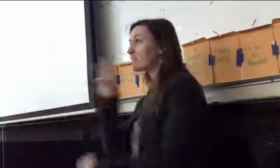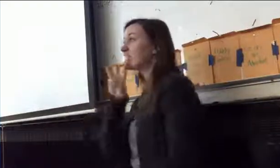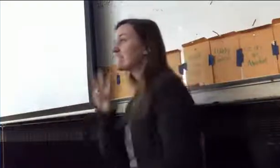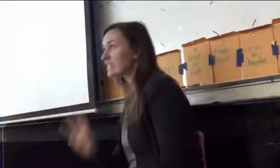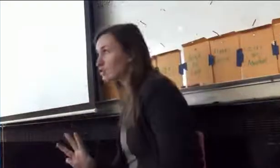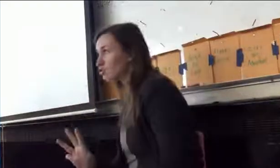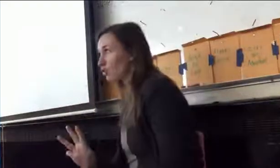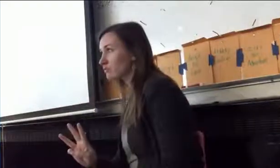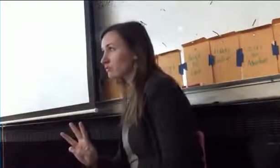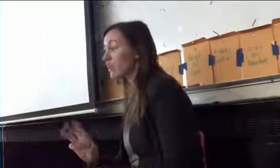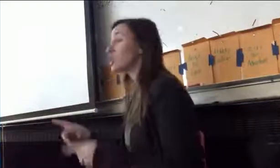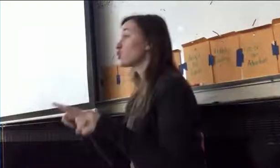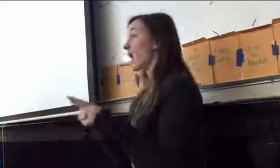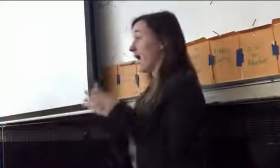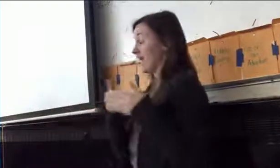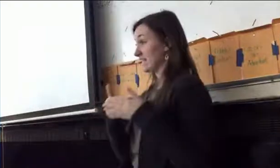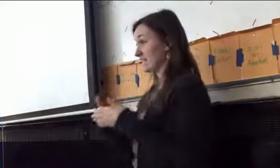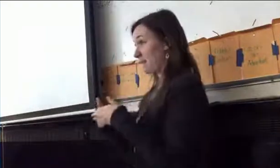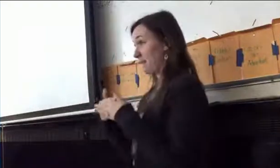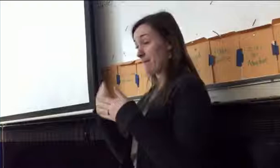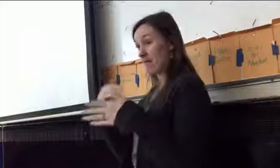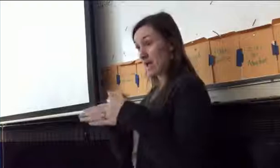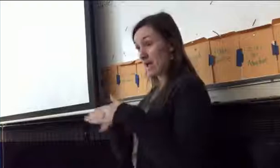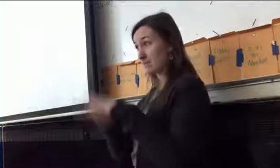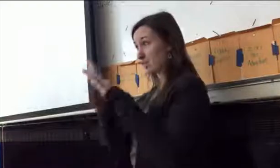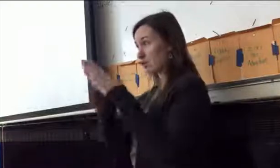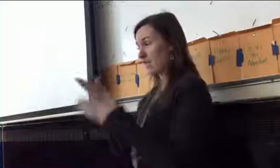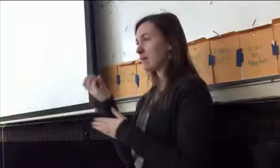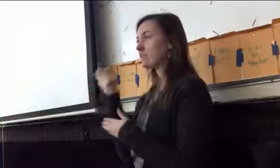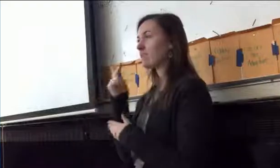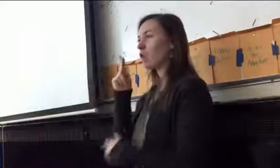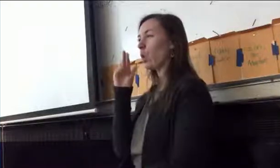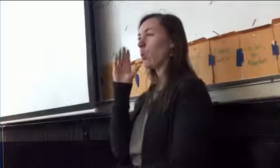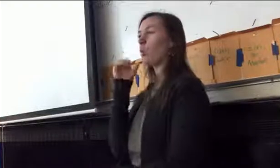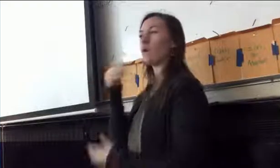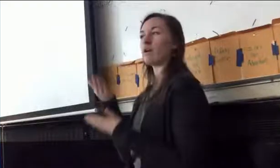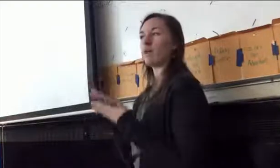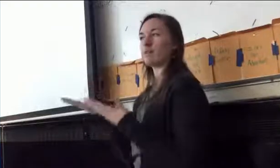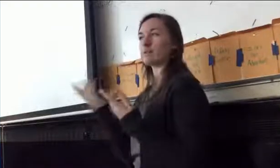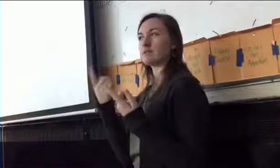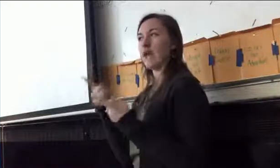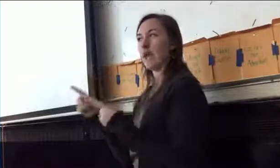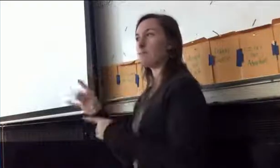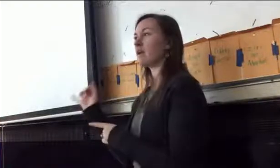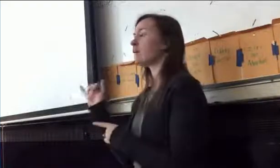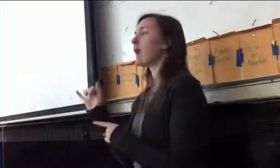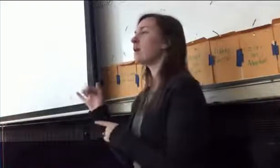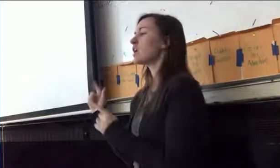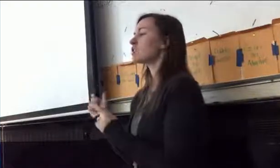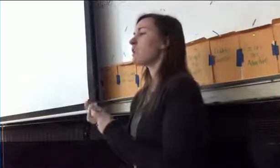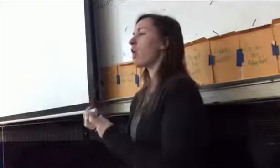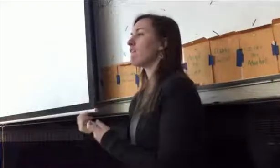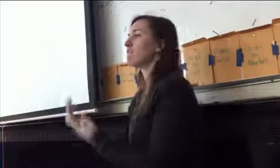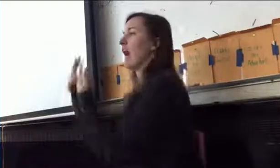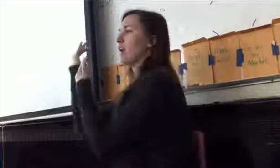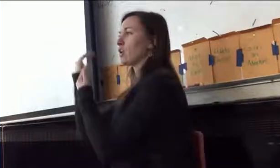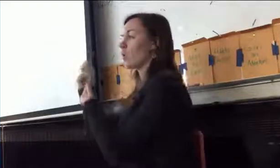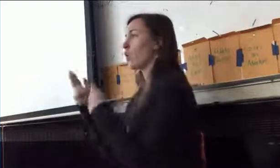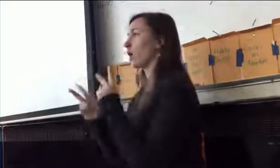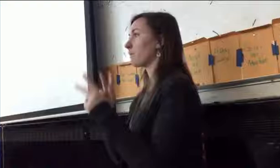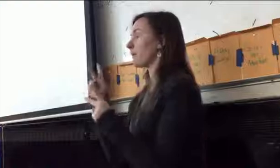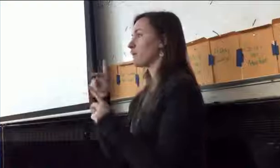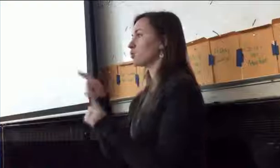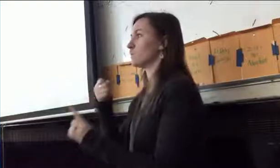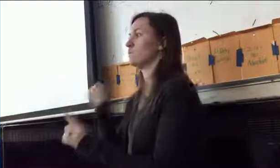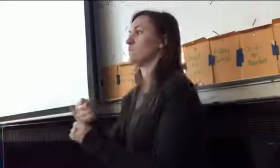as the devil baby comes into the whole house, several weird things begin to happen. Small little fires break out, or people begin to get sick who weren't